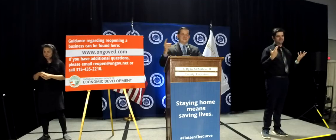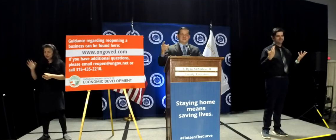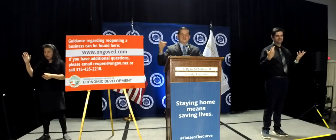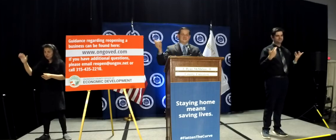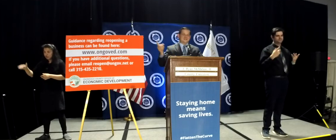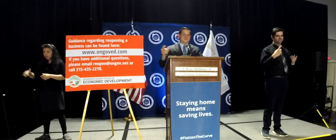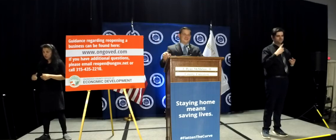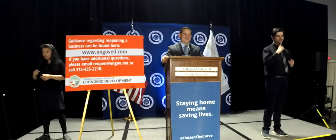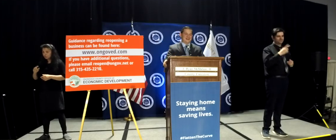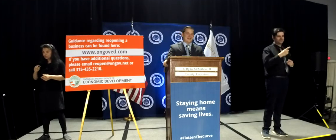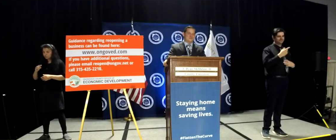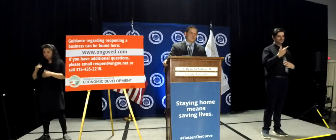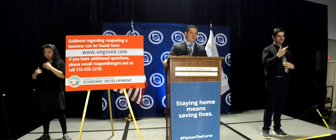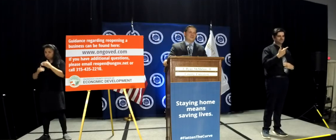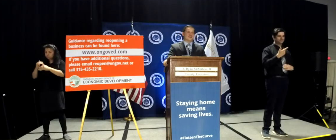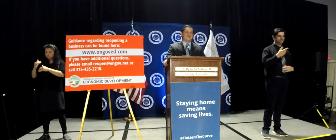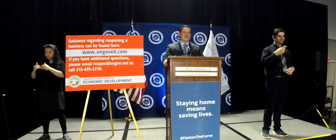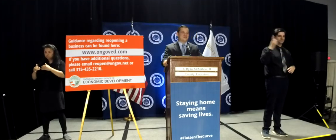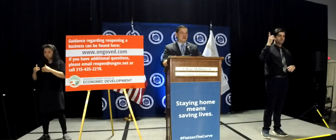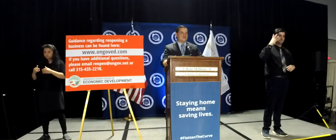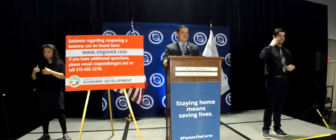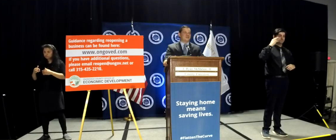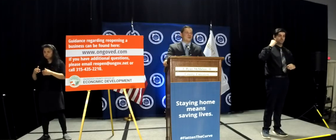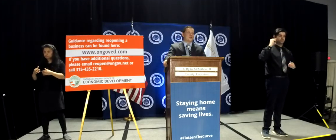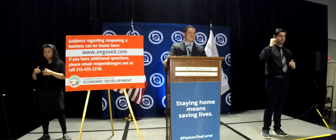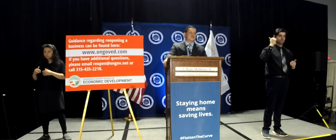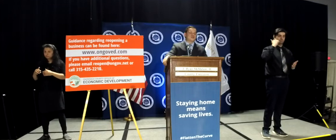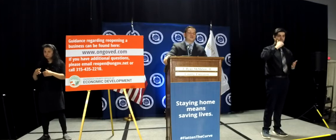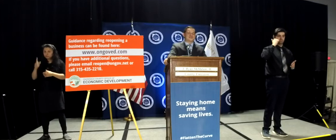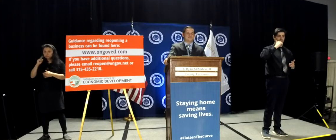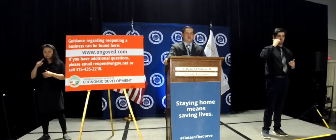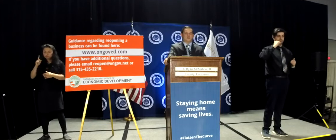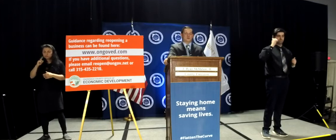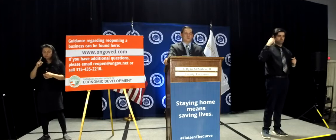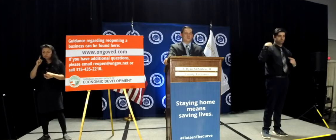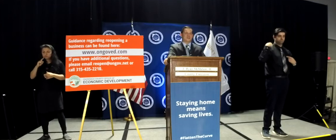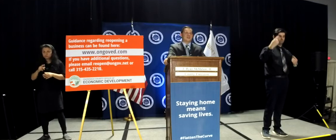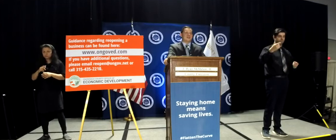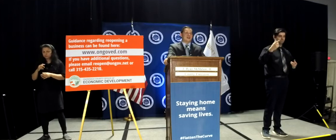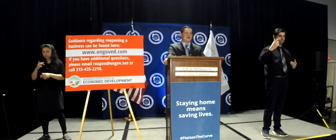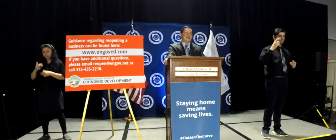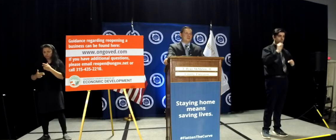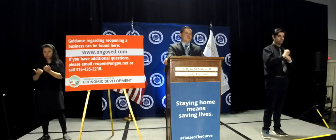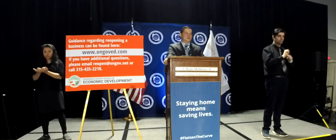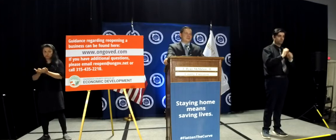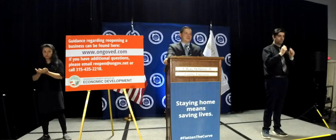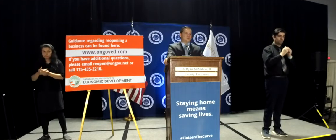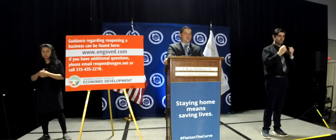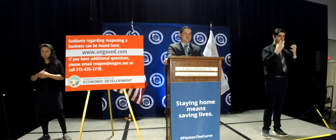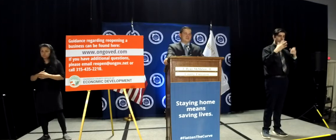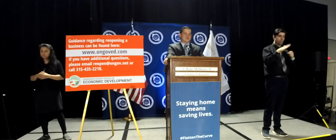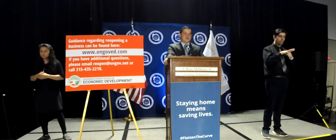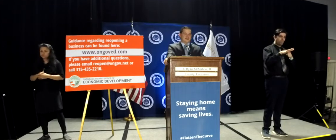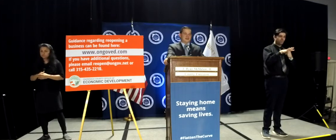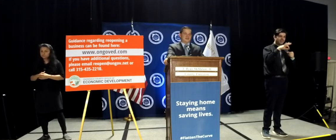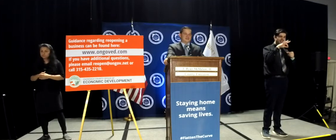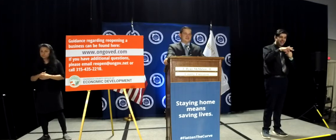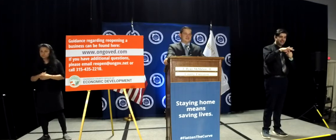probably deals with this all the time. You know, you think about how many local elected officials he probably works with, but certainly this